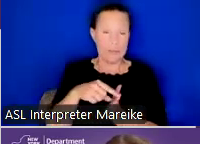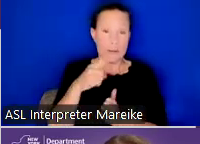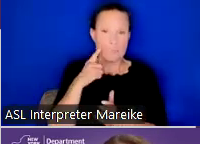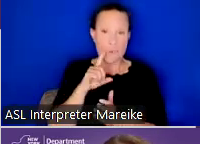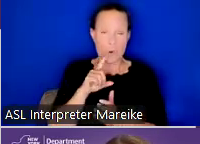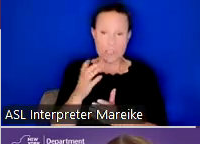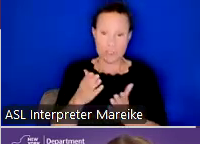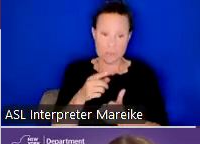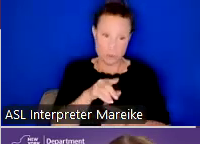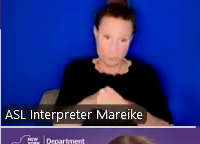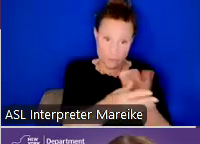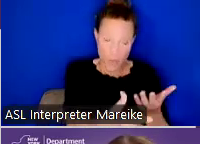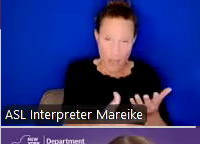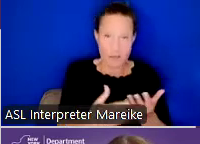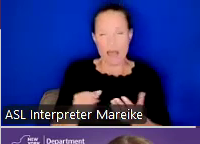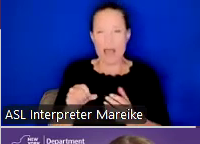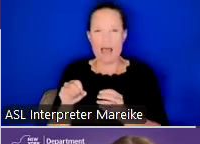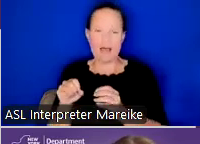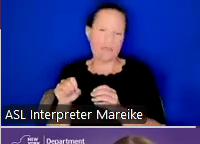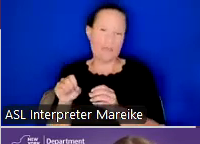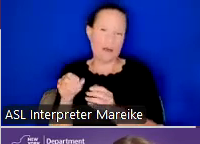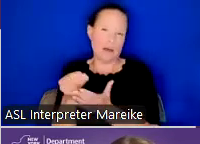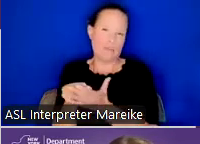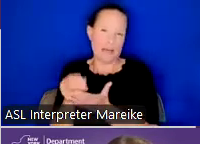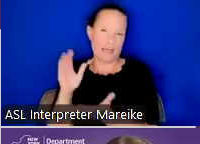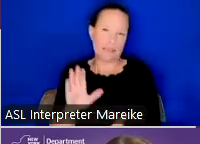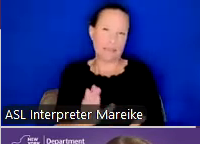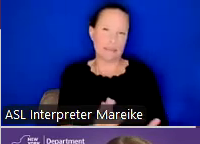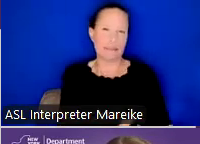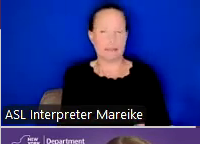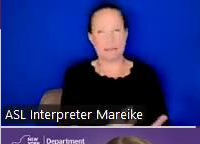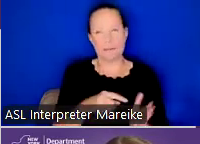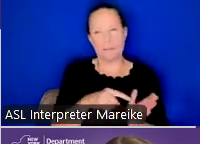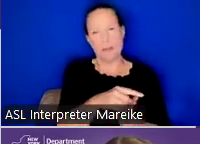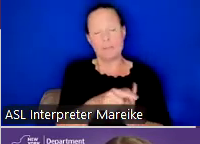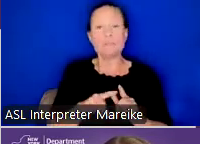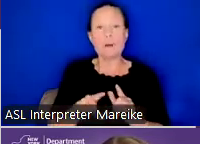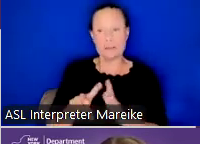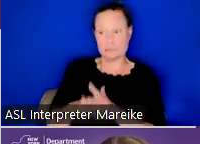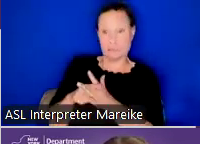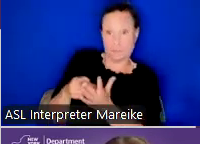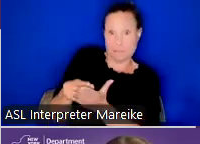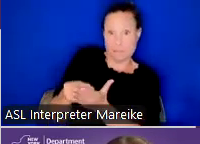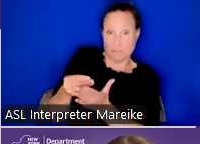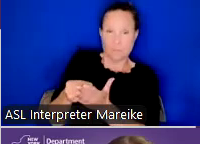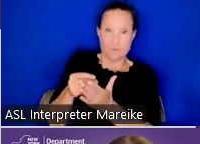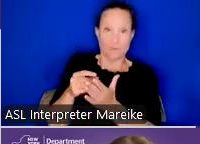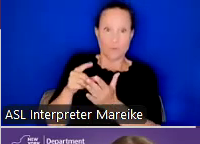and the capacity dollars taper down. But the capacity dollars are really funding to like